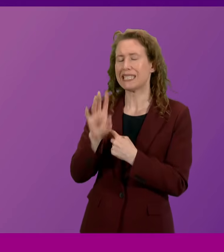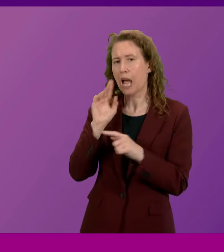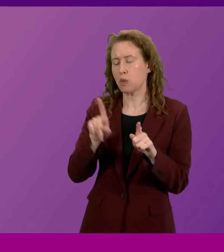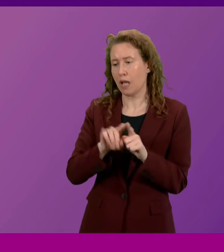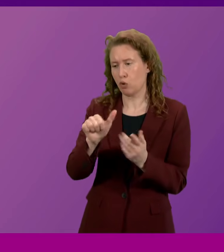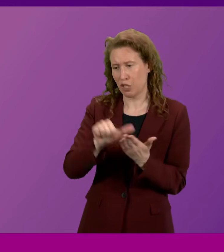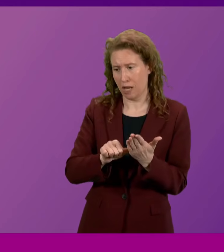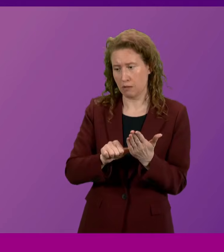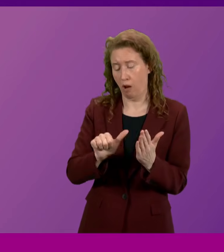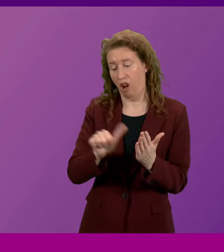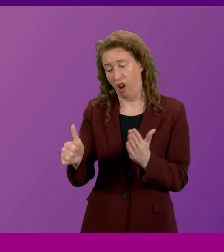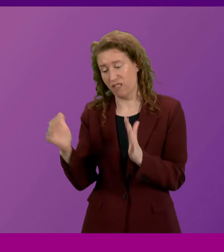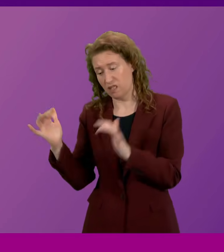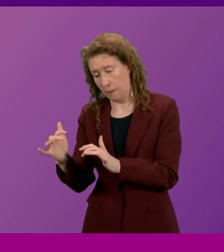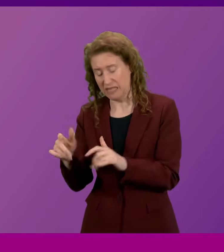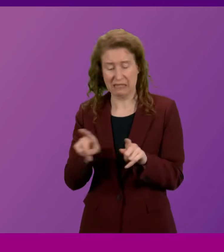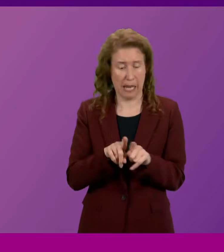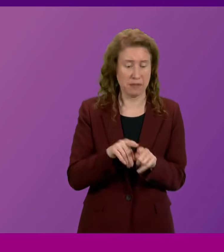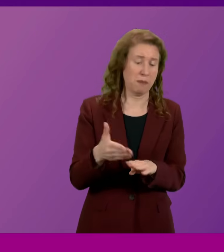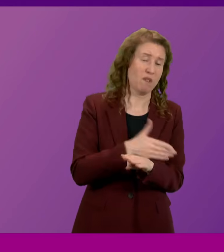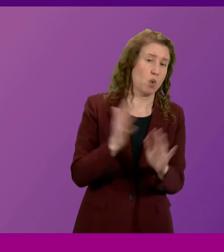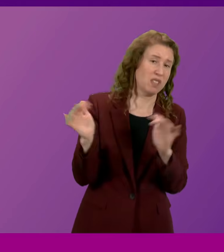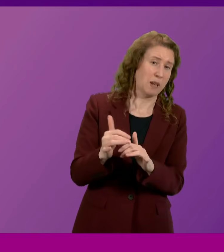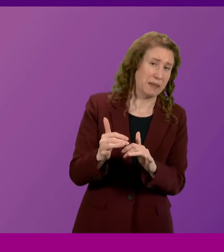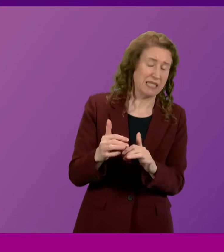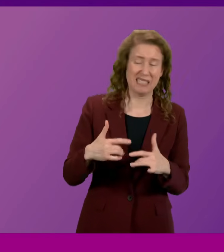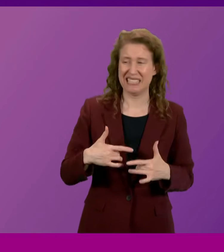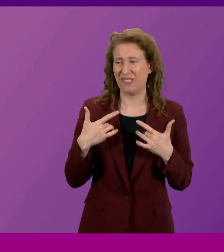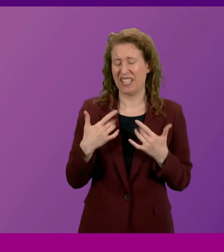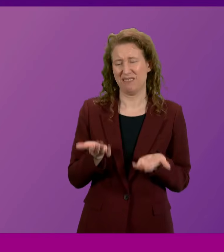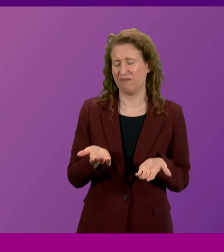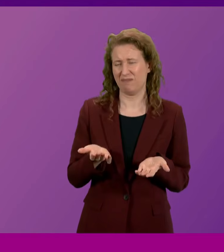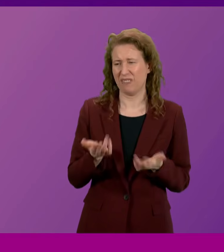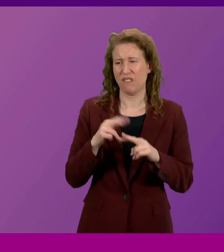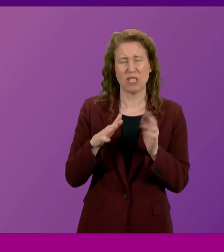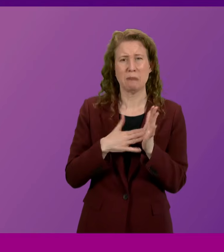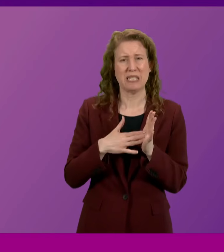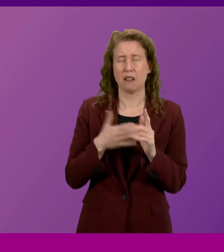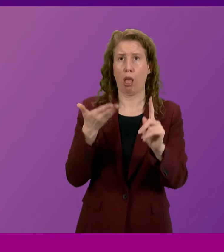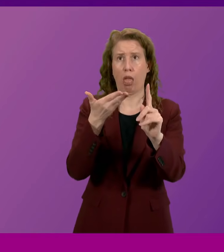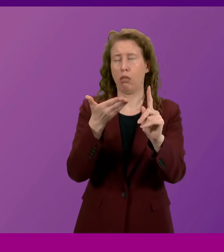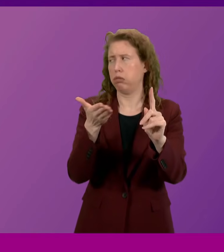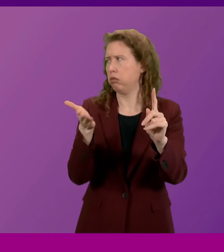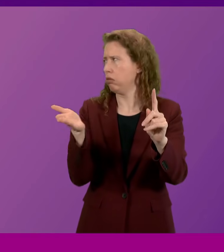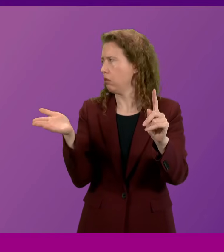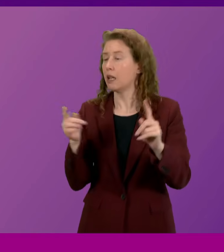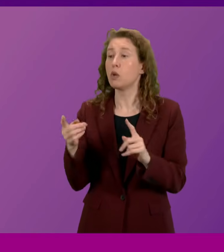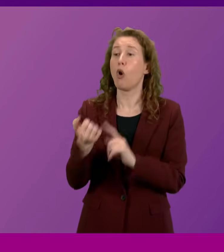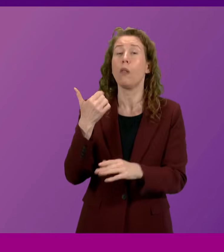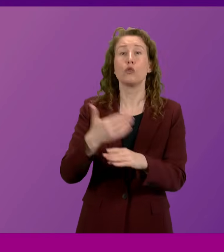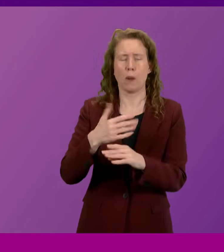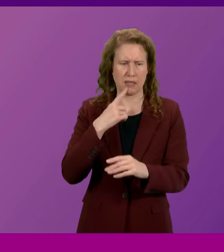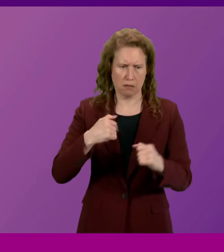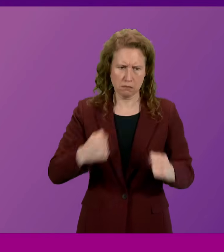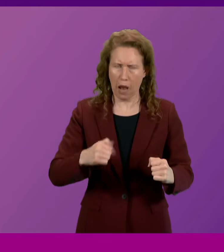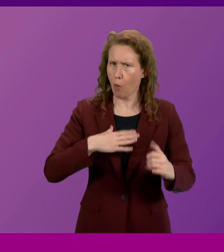exactly the same as it was before the summit, and there is a real sense of drift from the First Minister. He came into the job saying he wanted